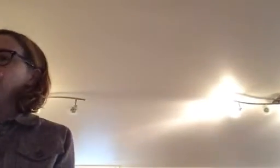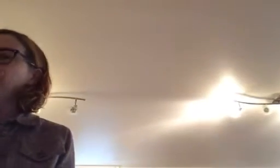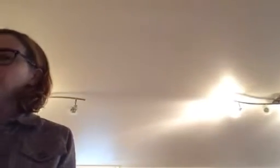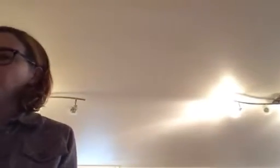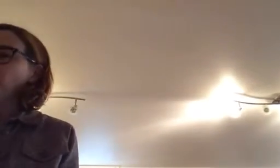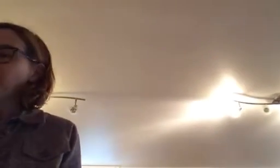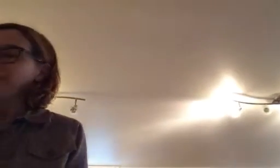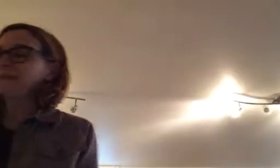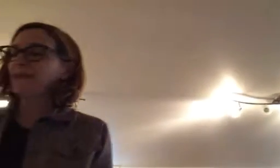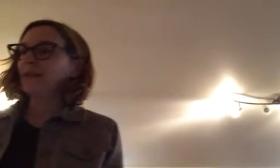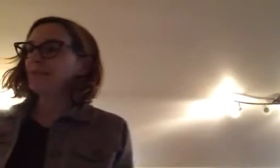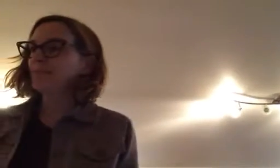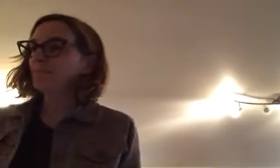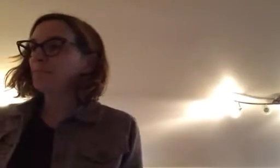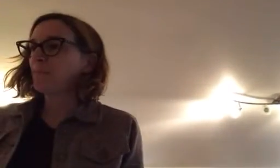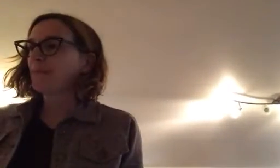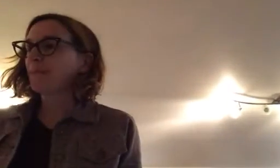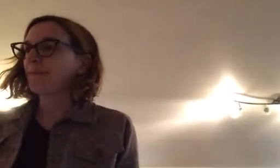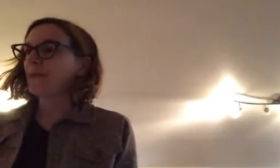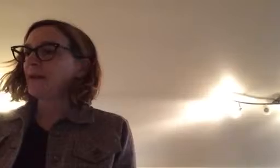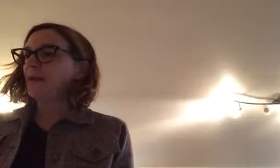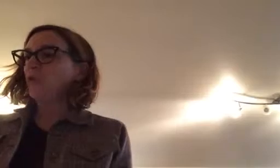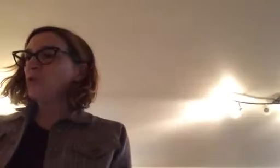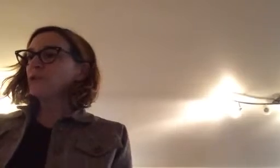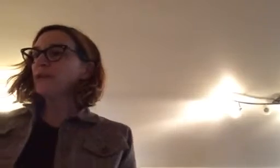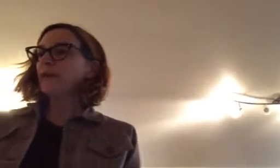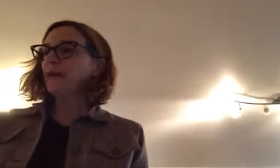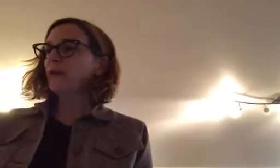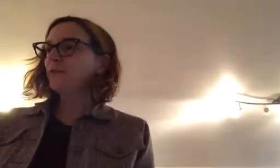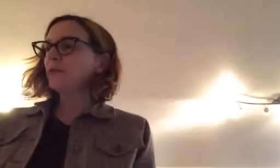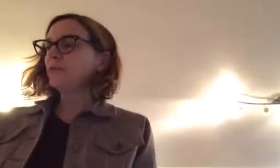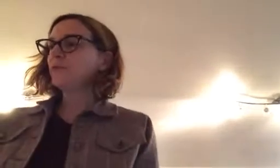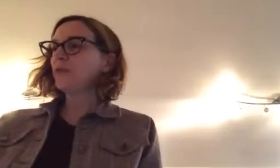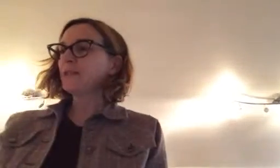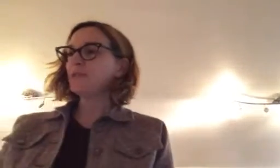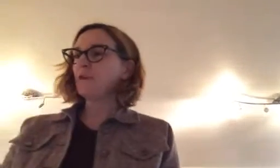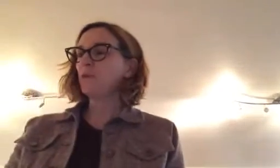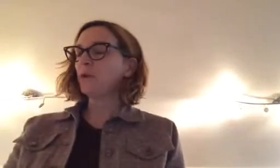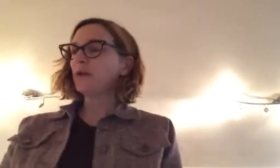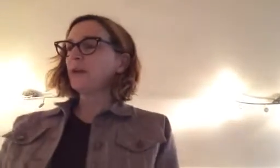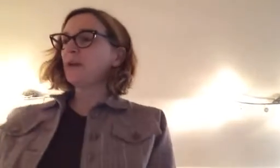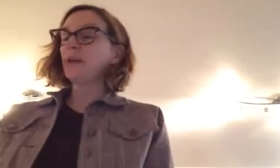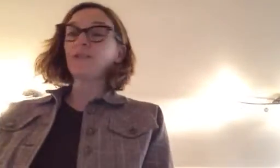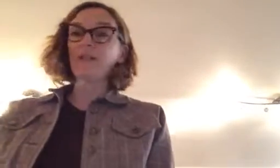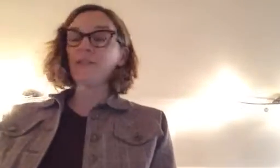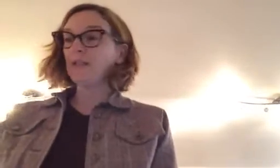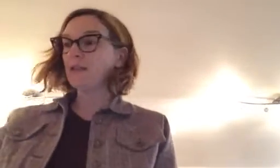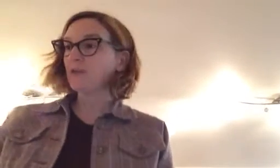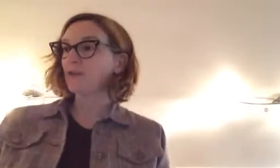But it was repressed instead. War is declared with France February of